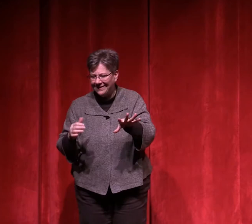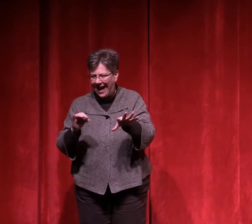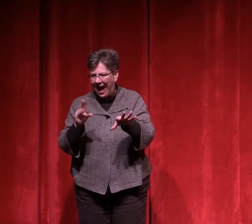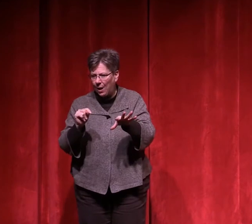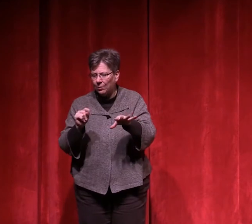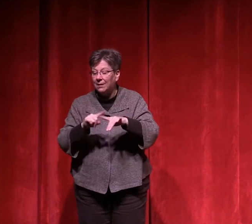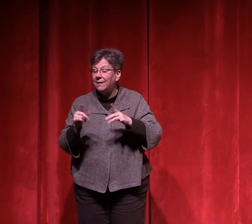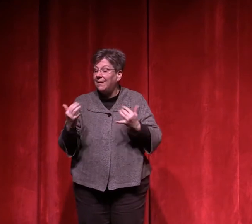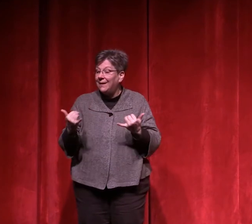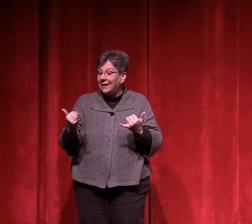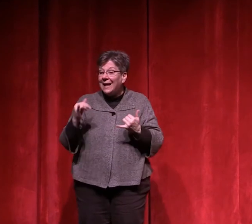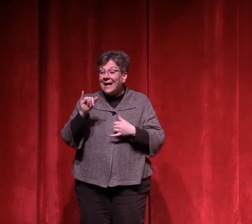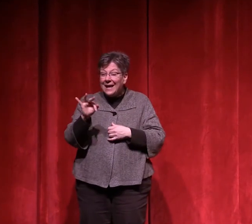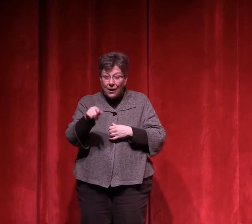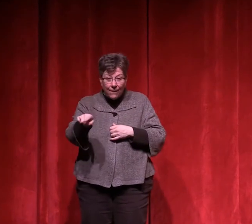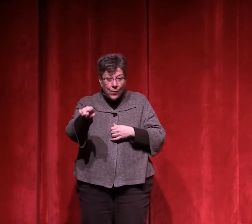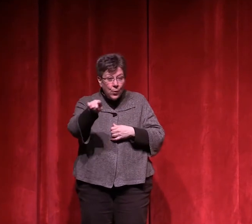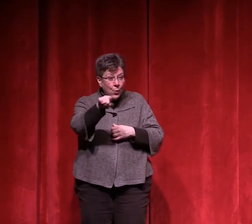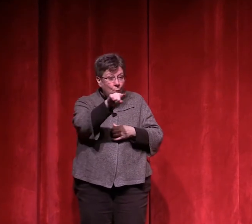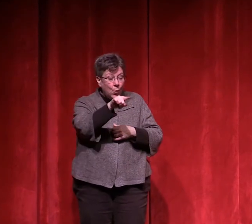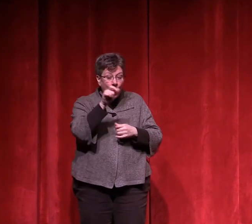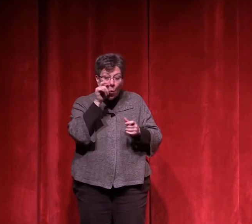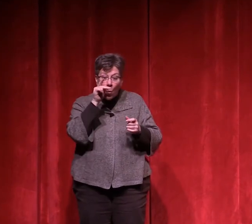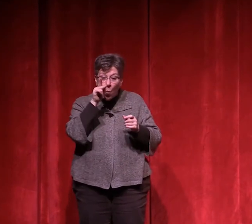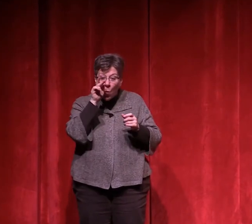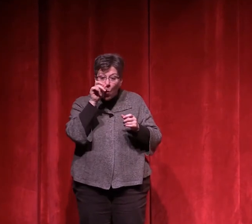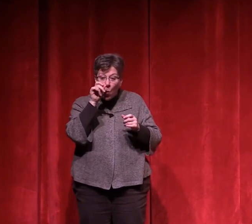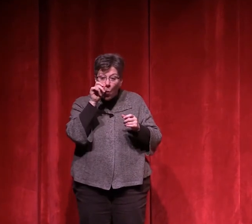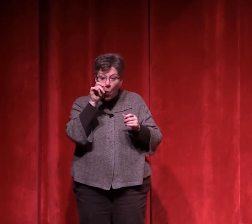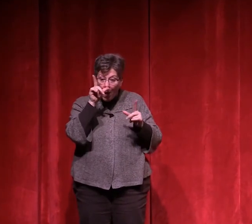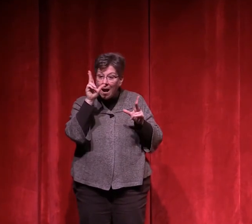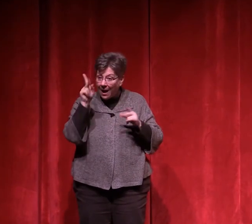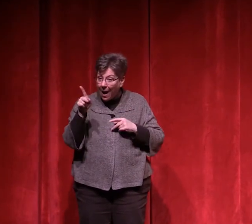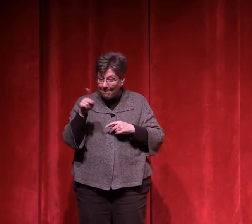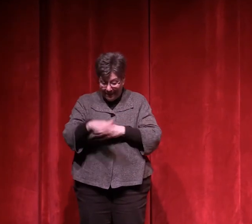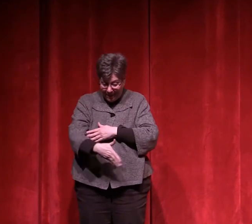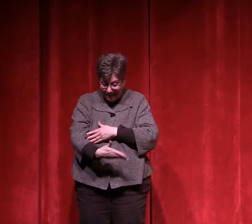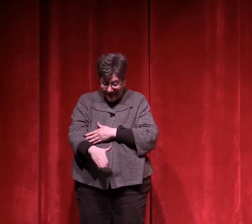And now, if you ever wake up in the middle of the night